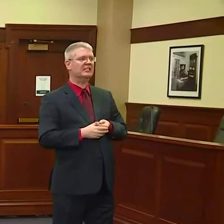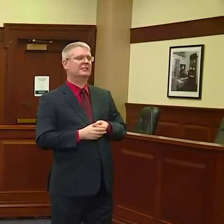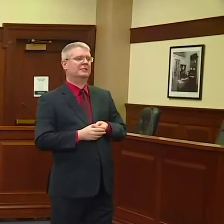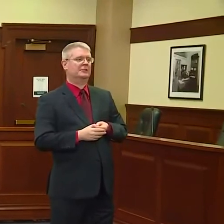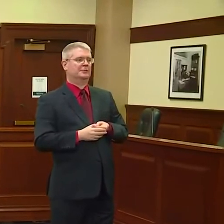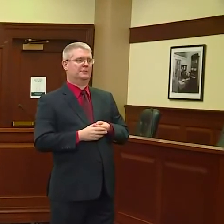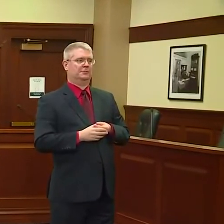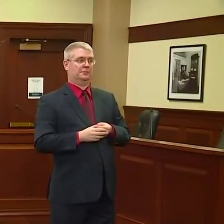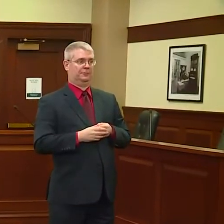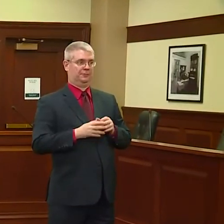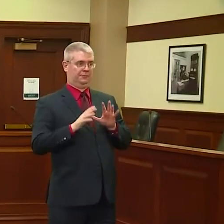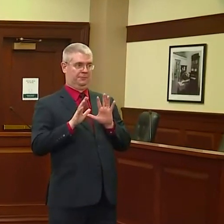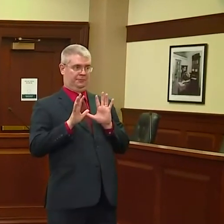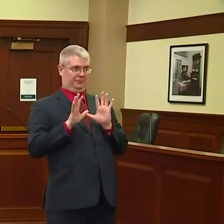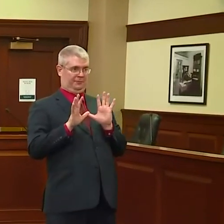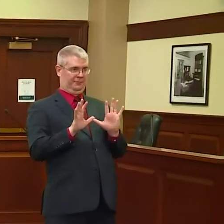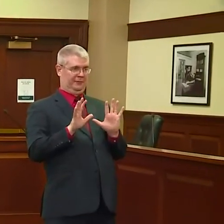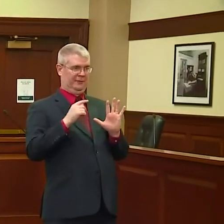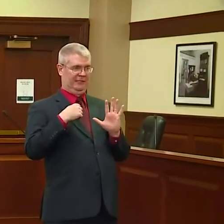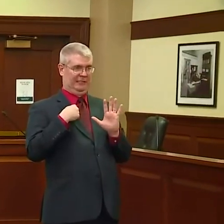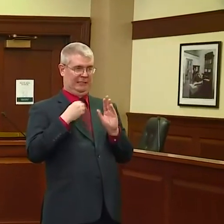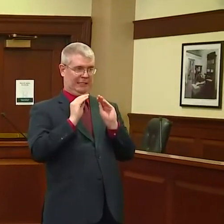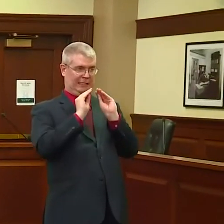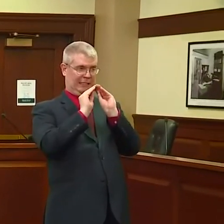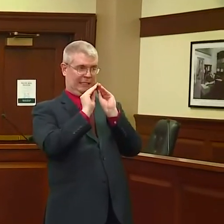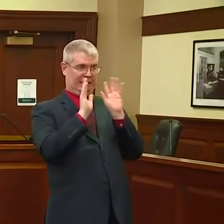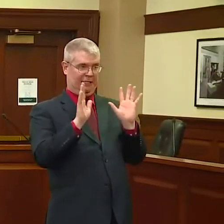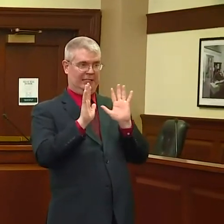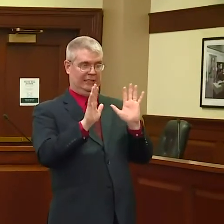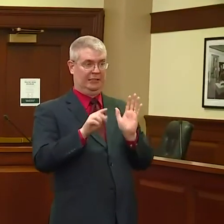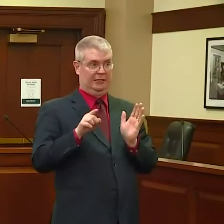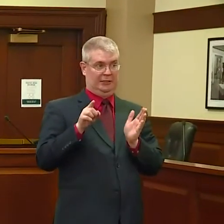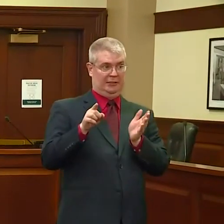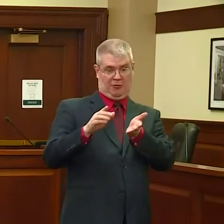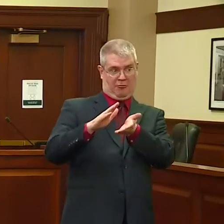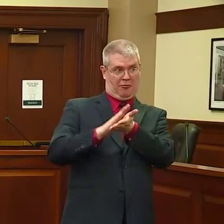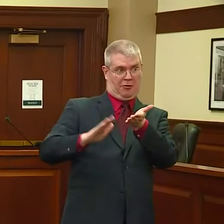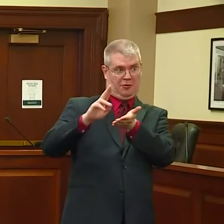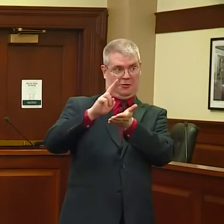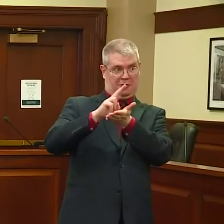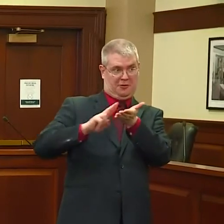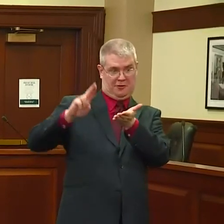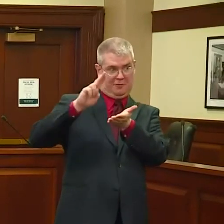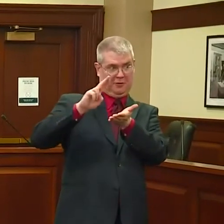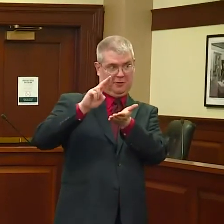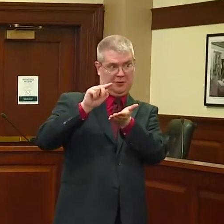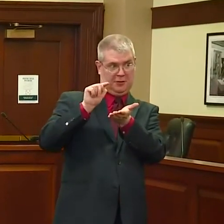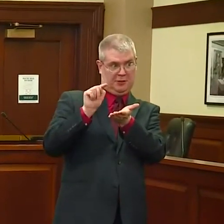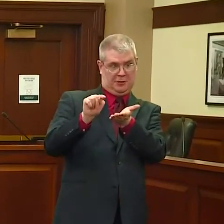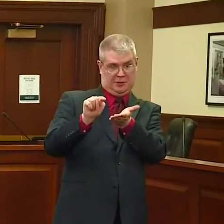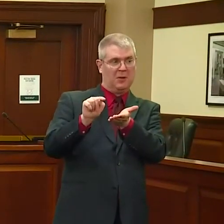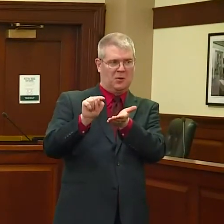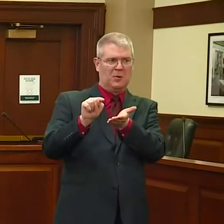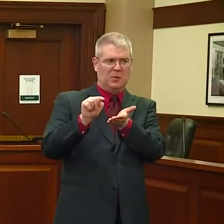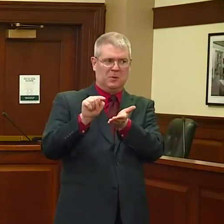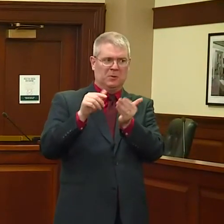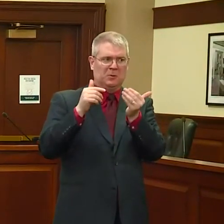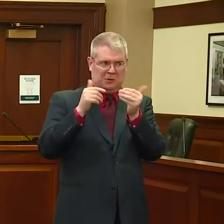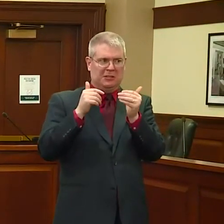living, feeding, athletics are a significant portion of their cash flow, particularly